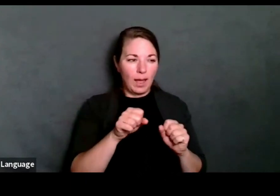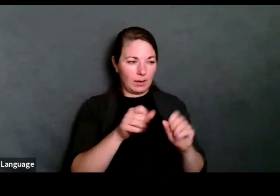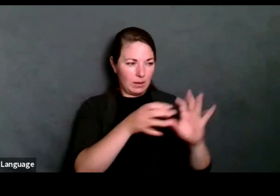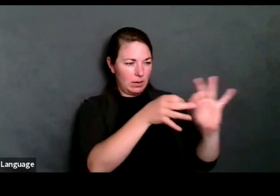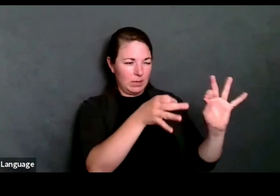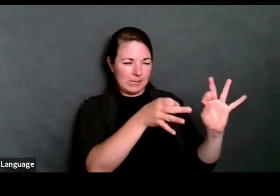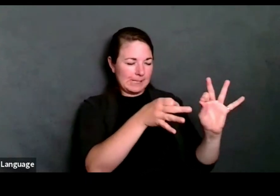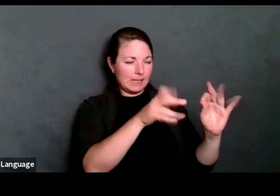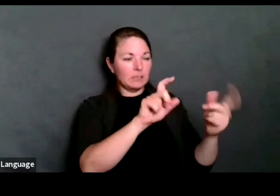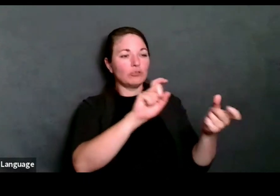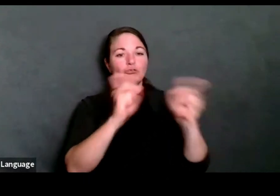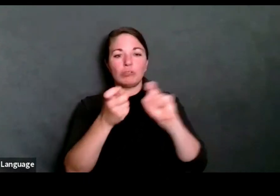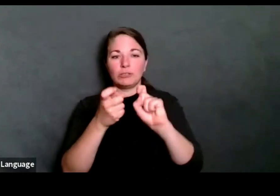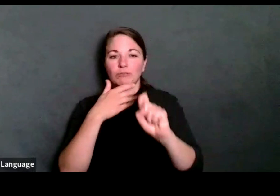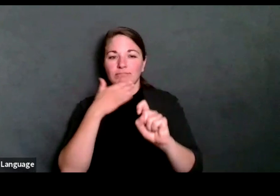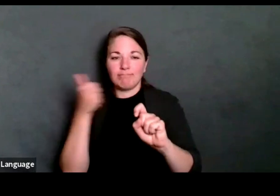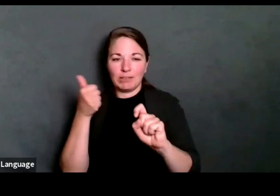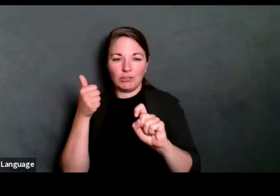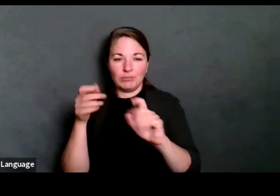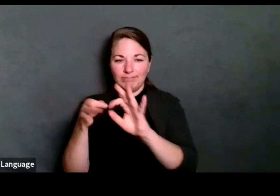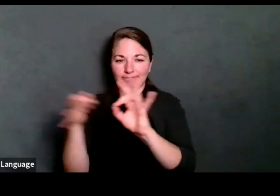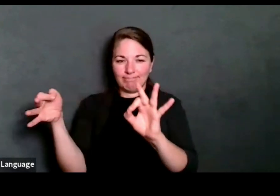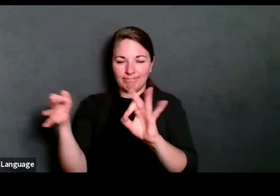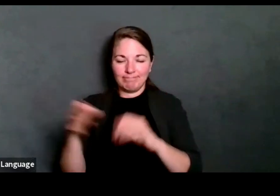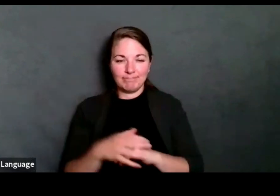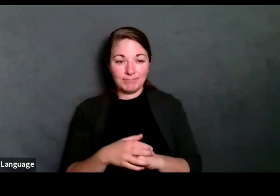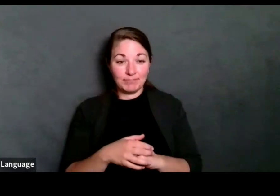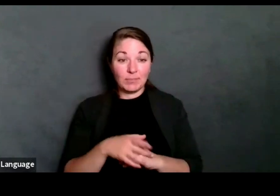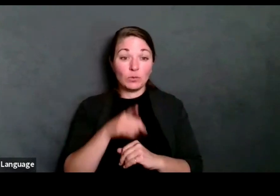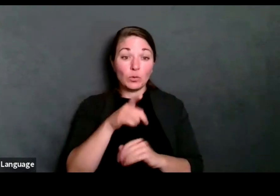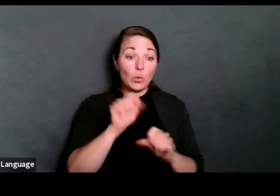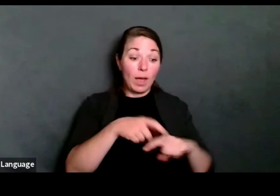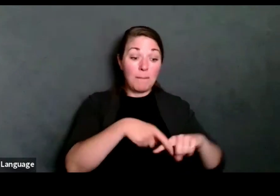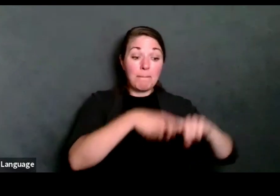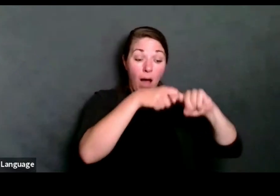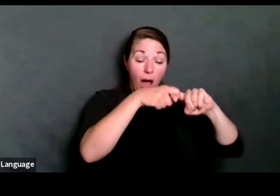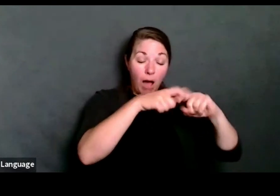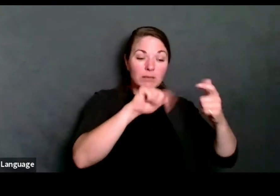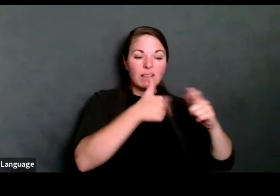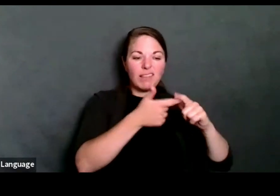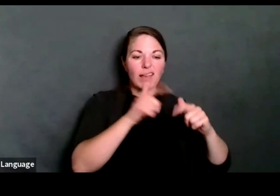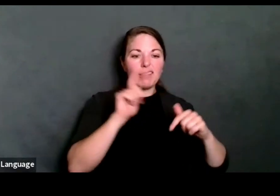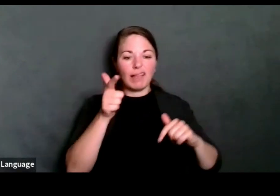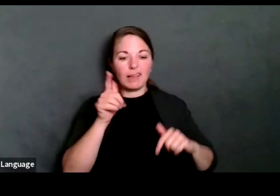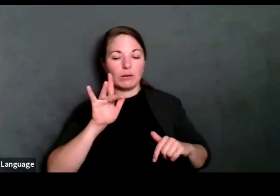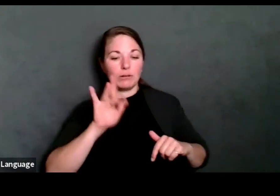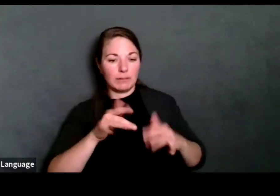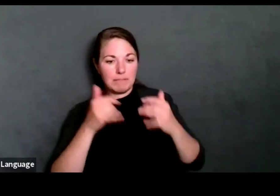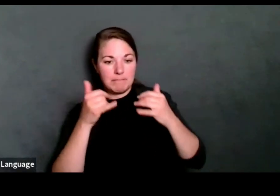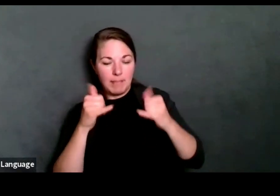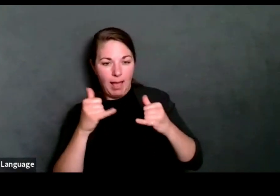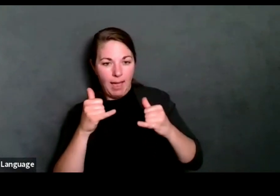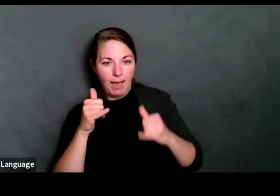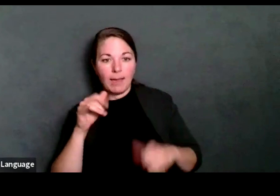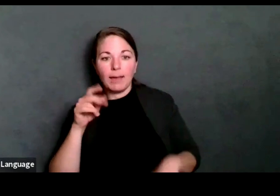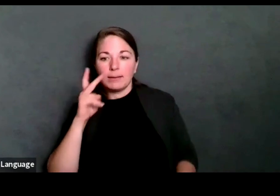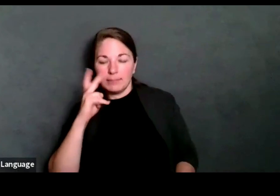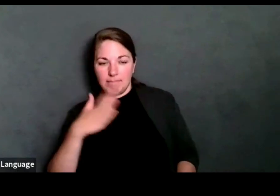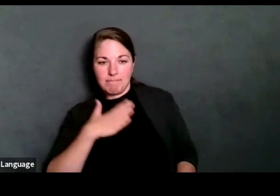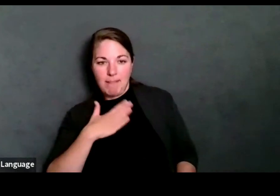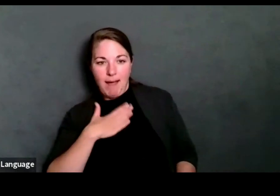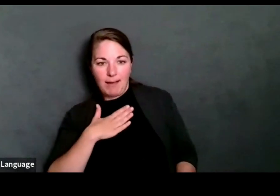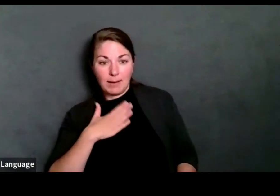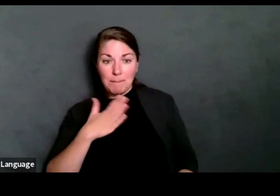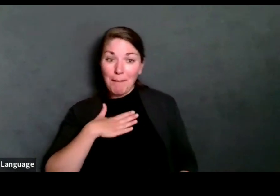can pause and come up with your own reframe and then press play to see mine. My language is obviously not the only good